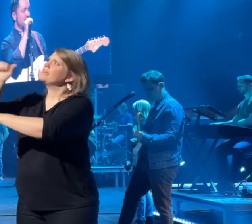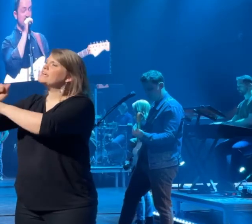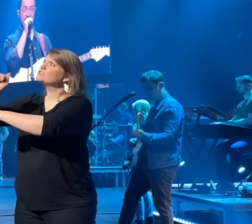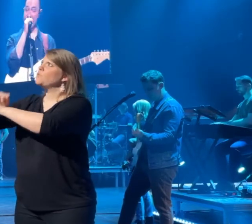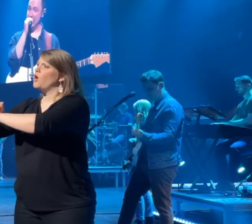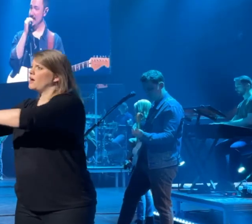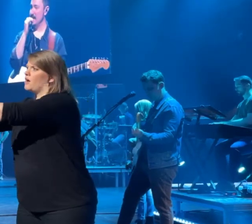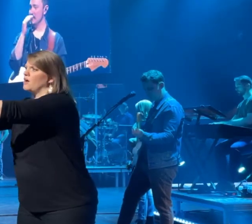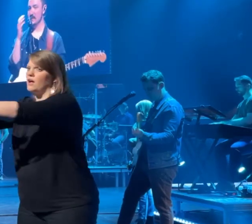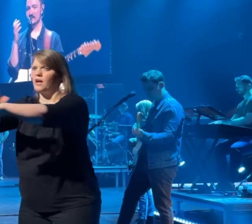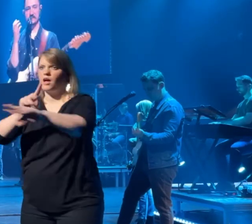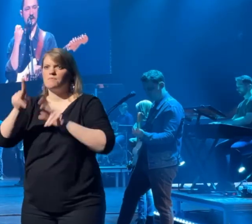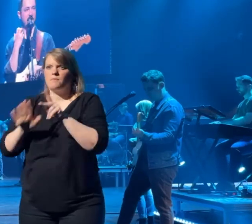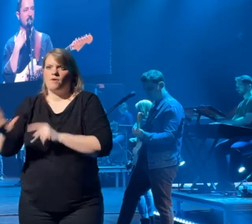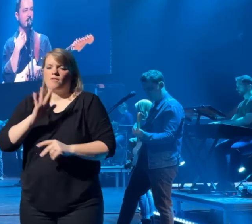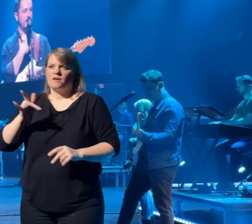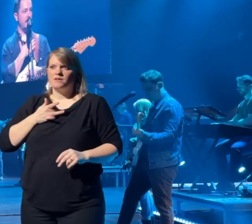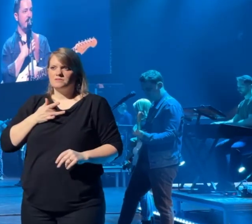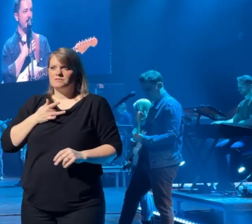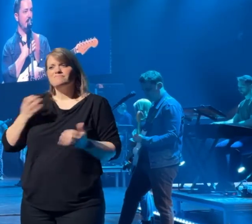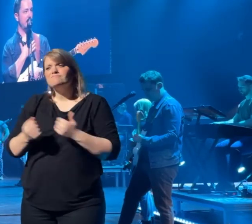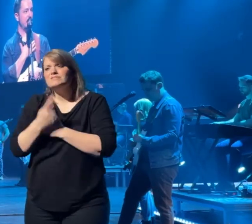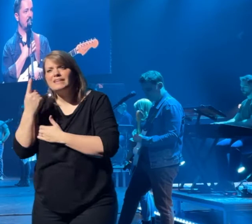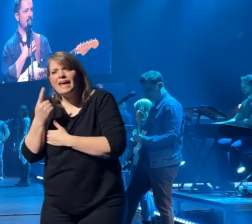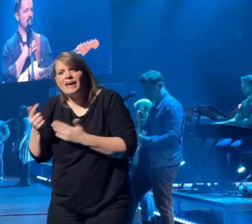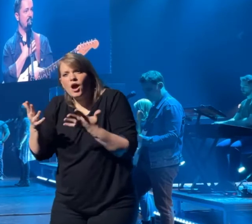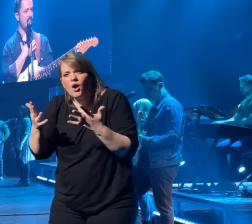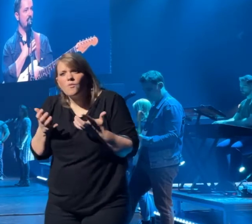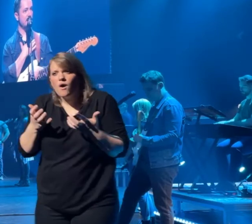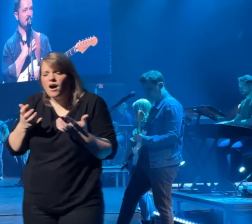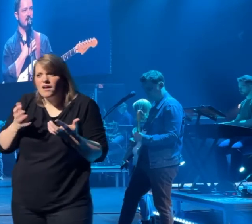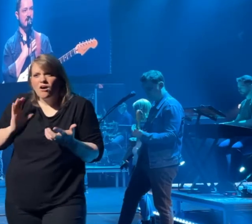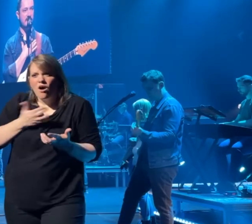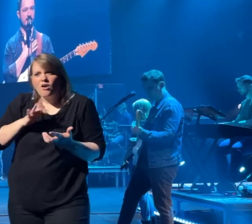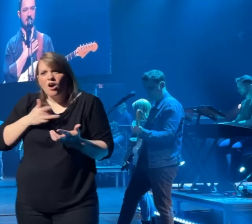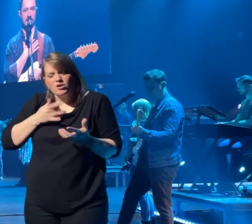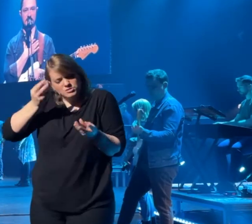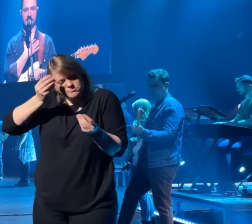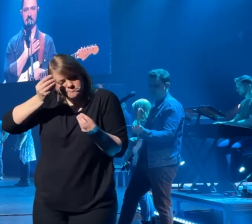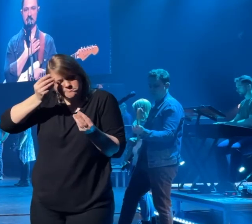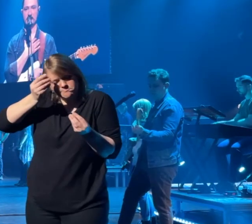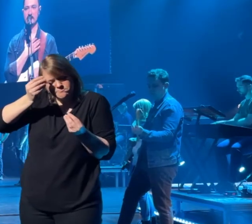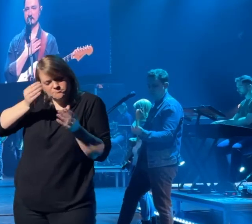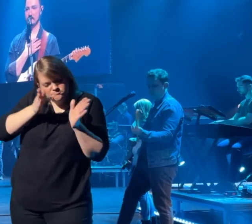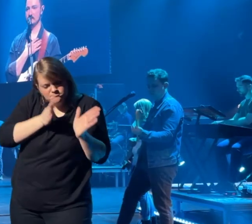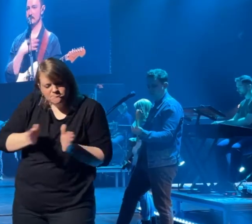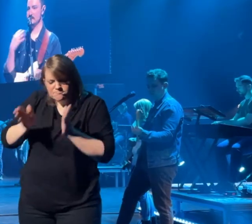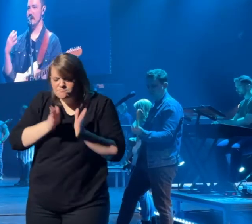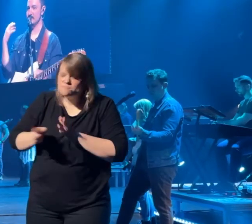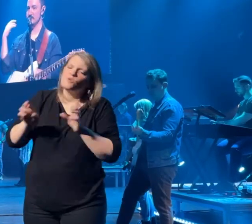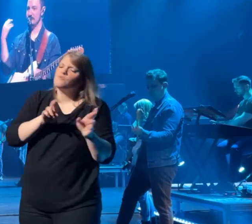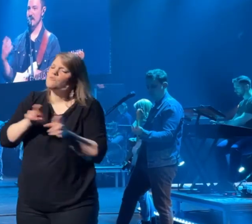So today, I want to give us some time to prepare our hearts to receive, to listen, to